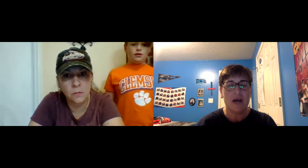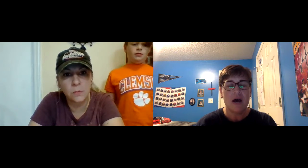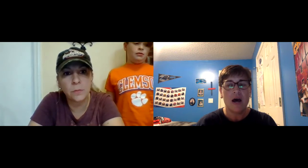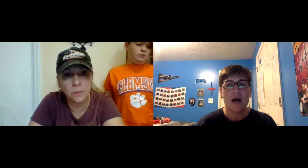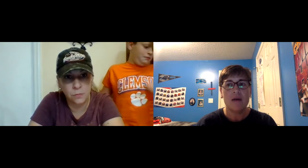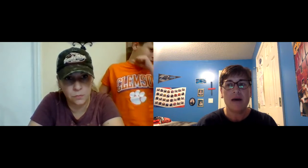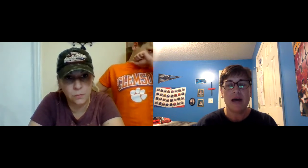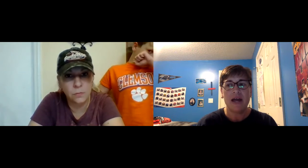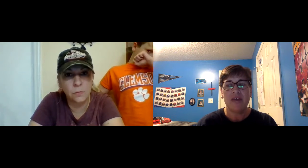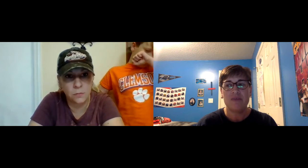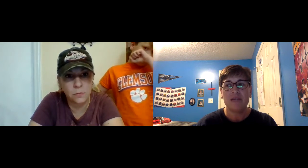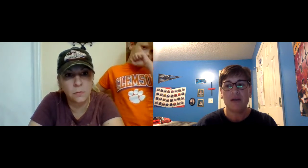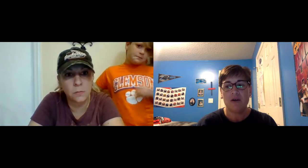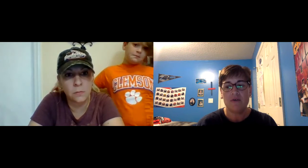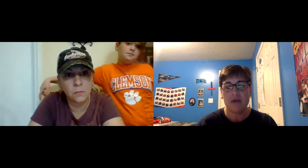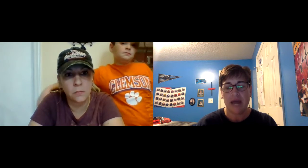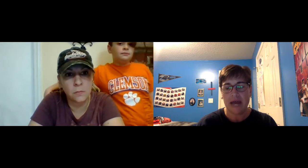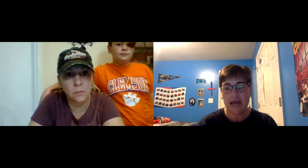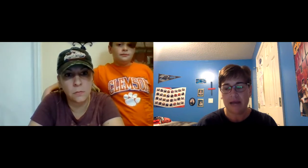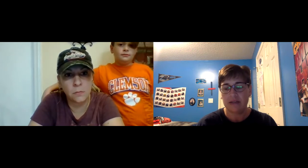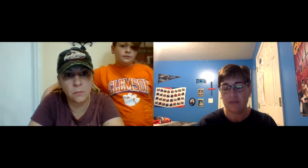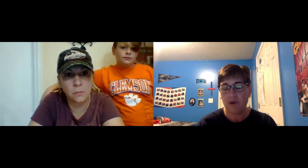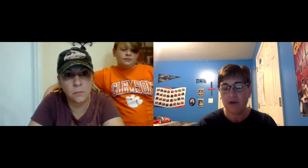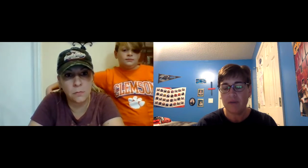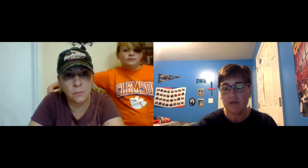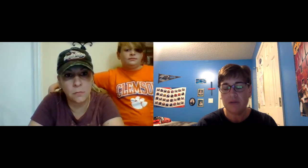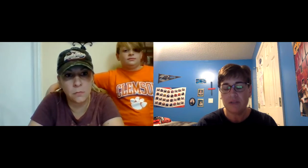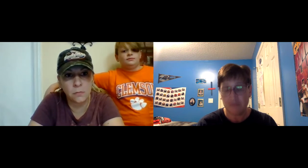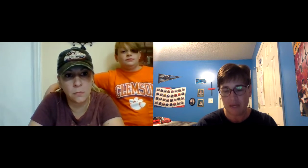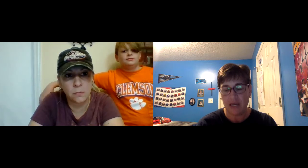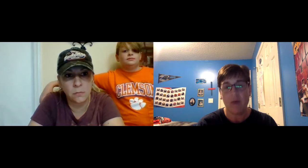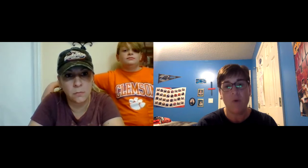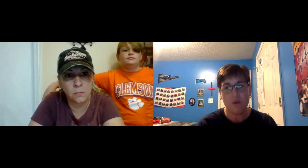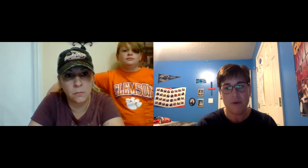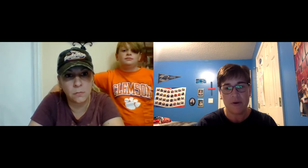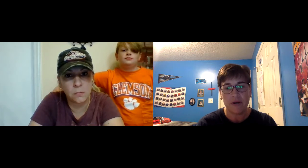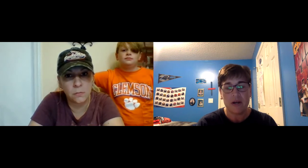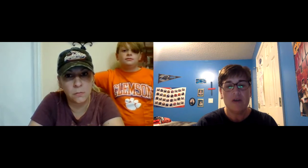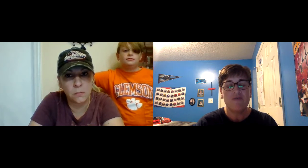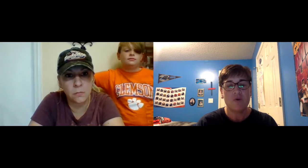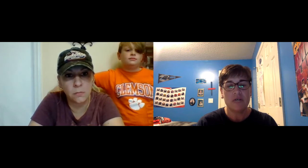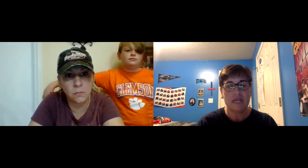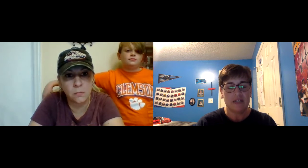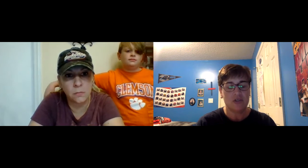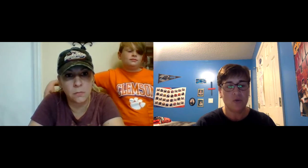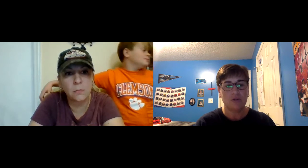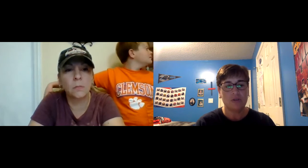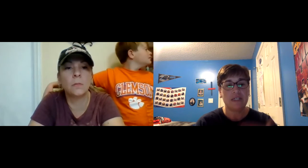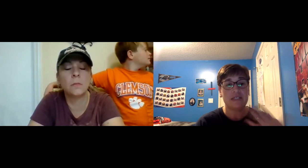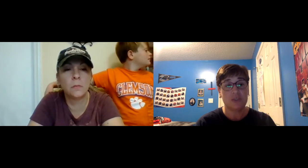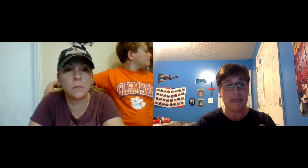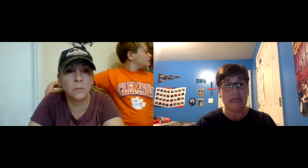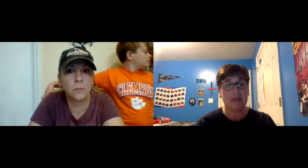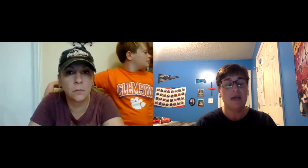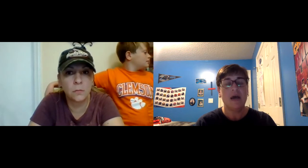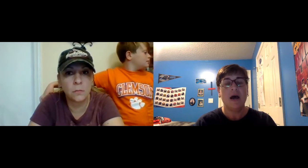county. I have been over at, the program used to be at Wahlberg for kids who were learning